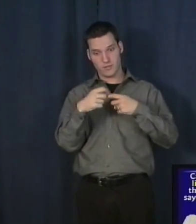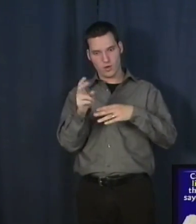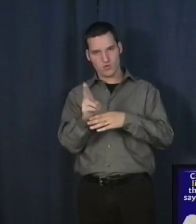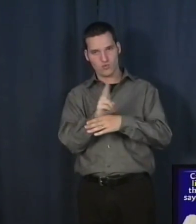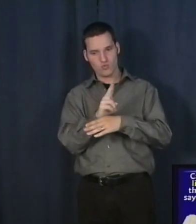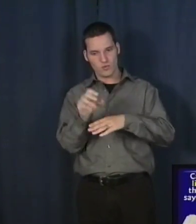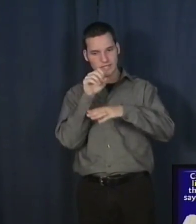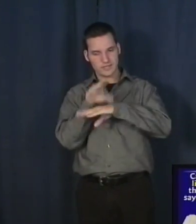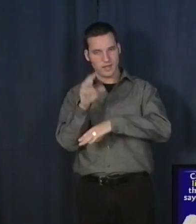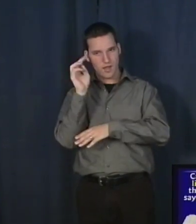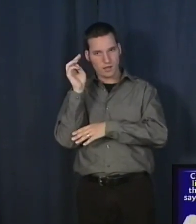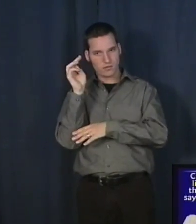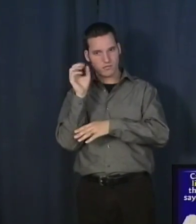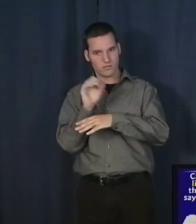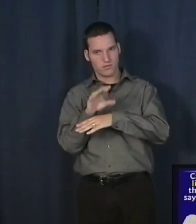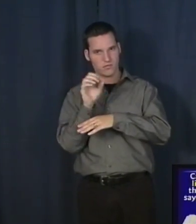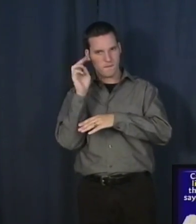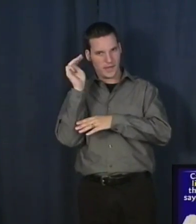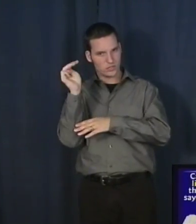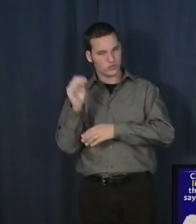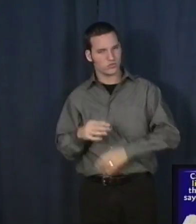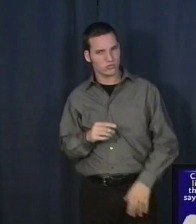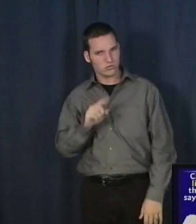electricity can be used to send a message?